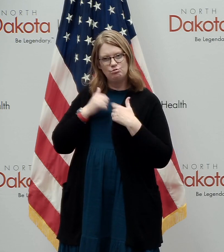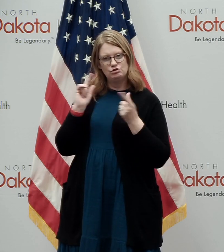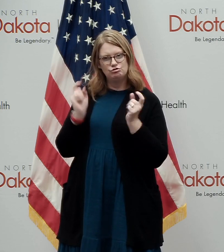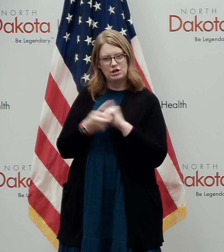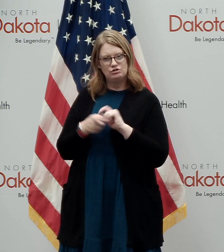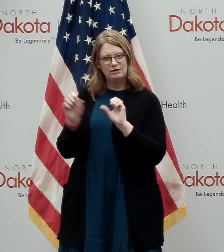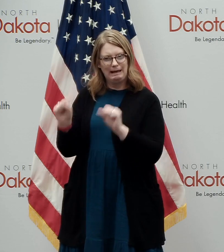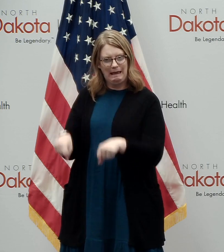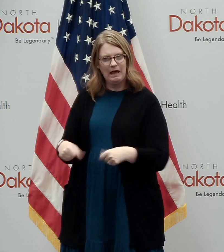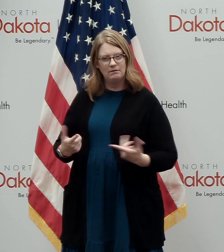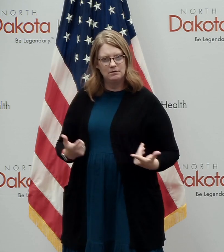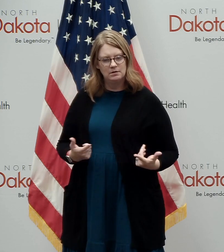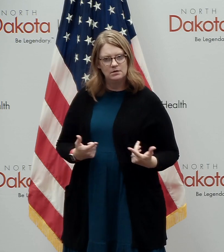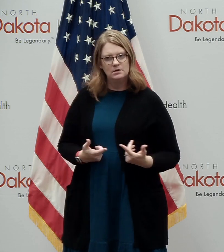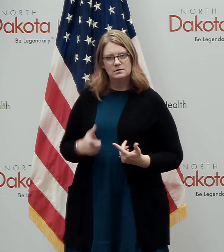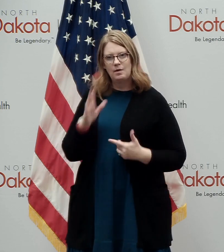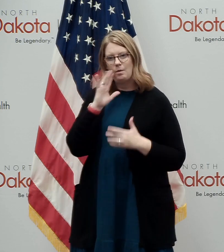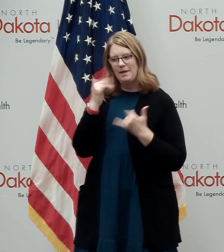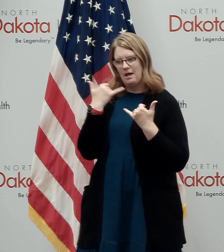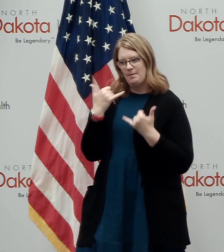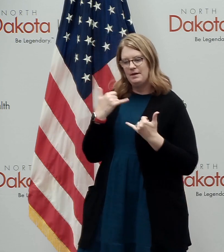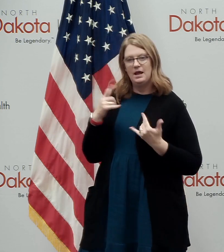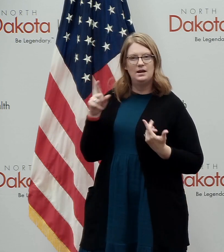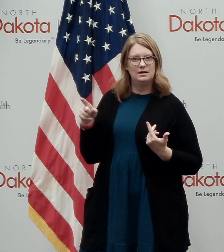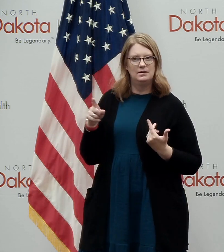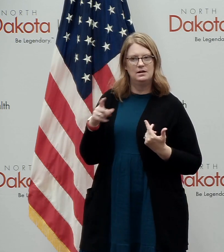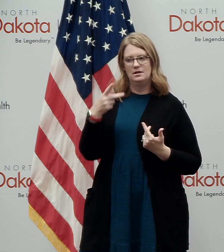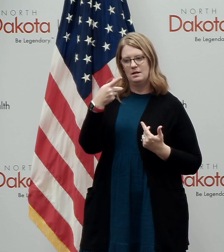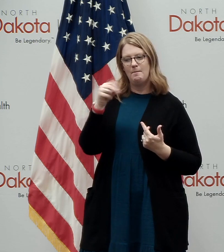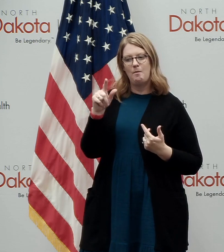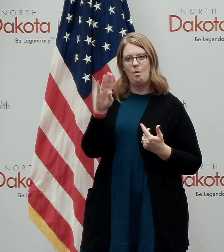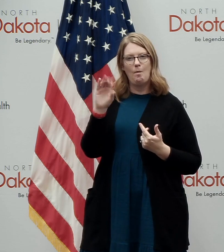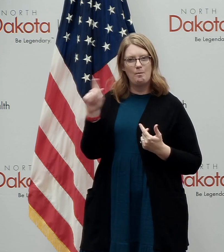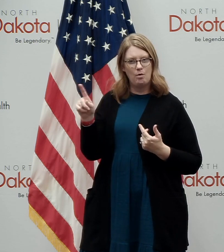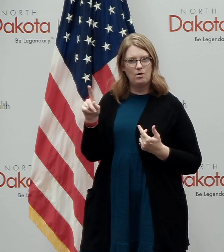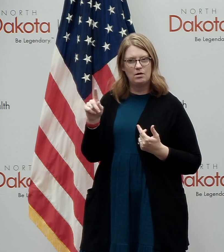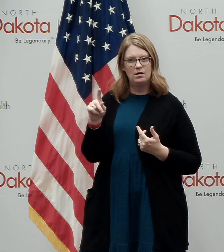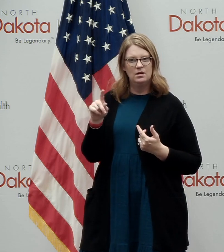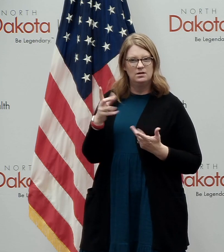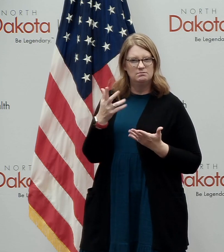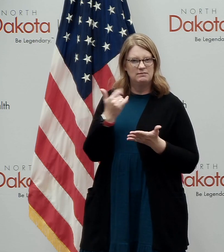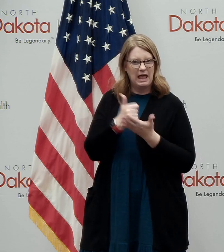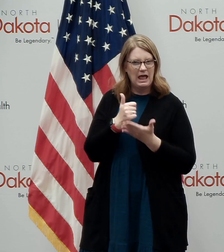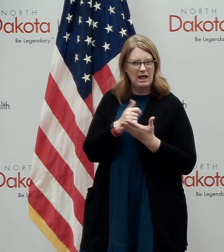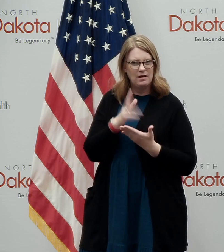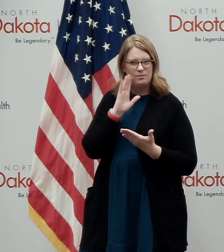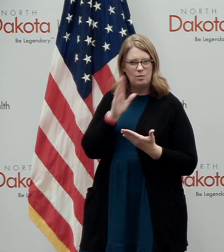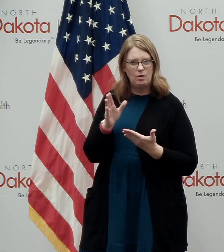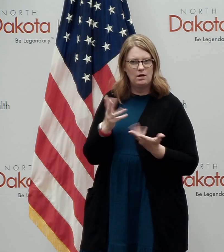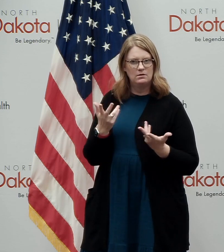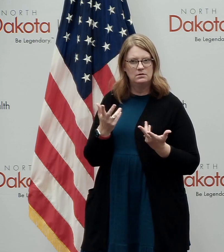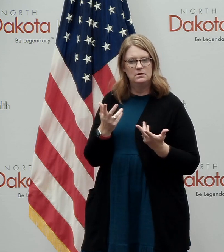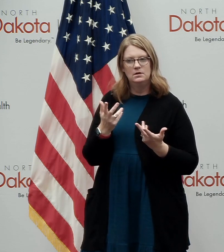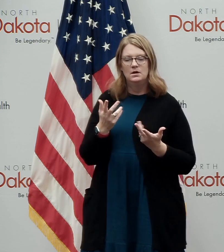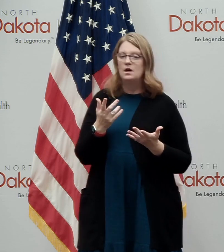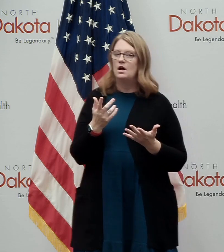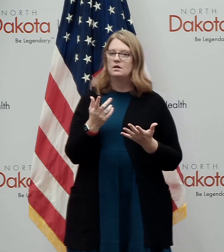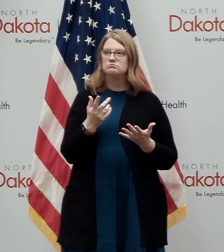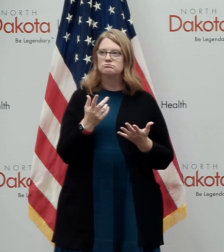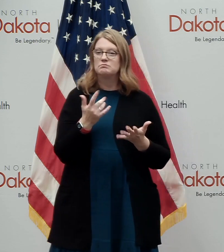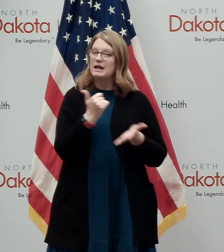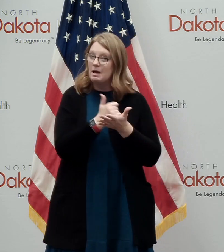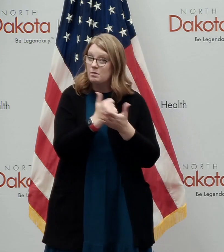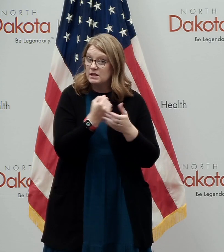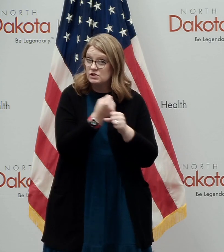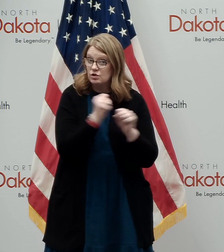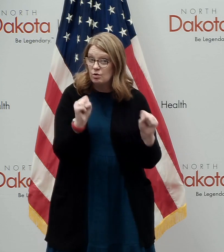And so this will be updated. That's reflected in the poll book and really will help in terms of the security of the